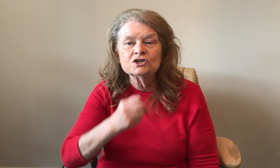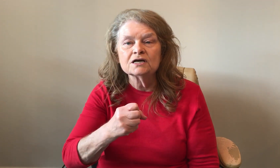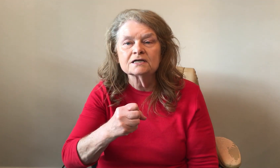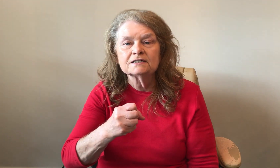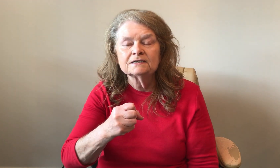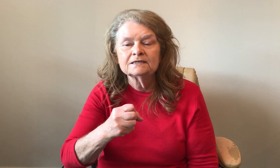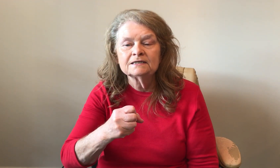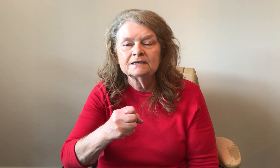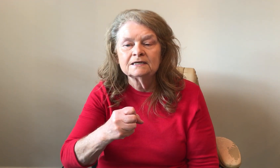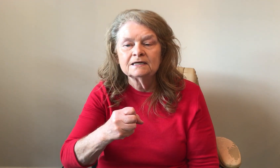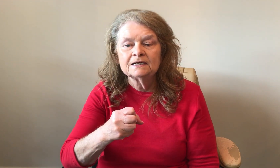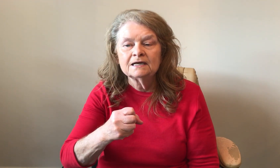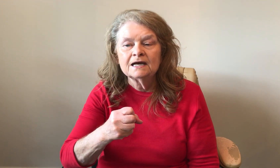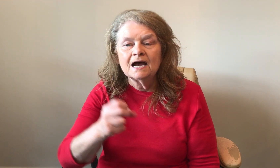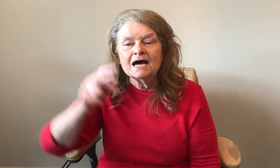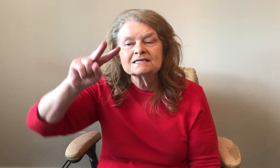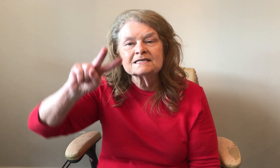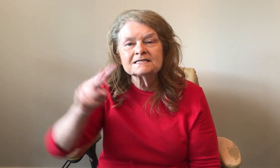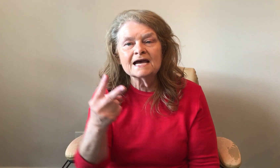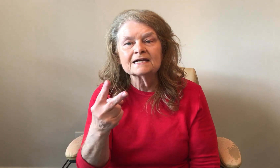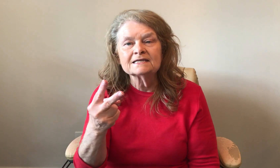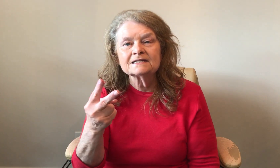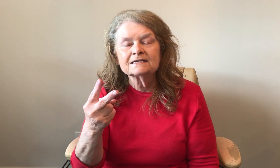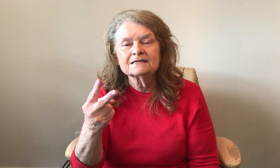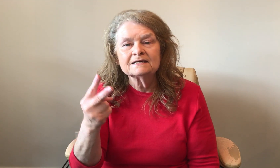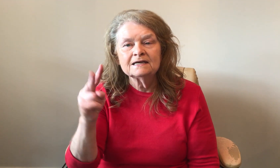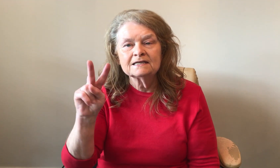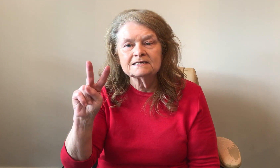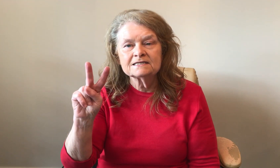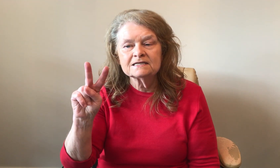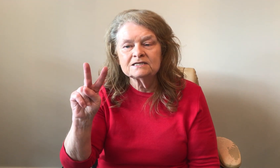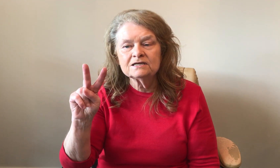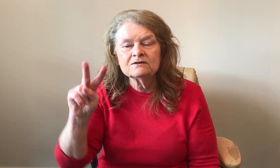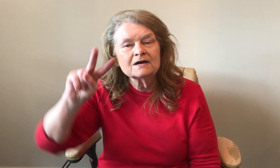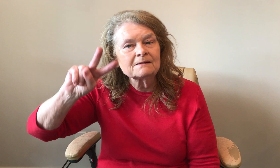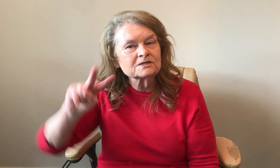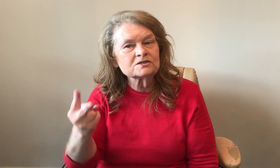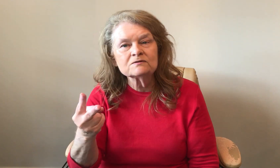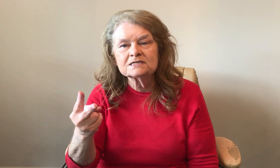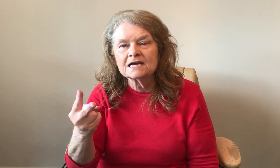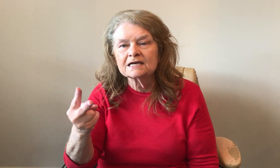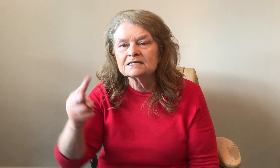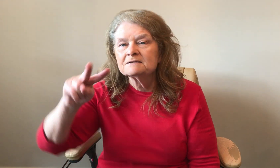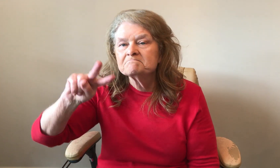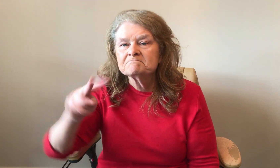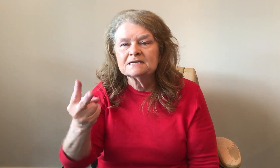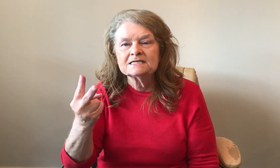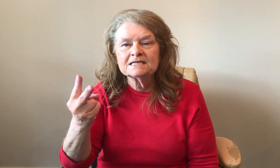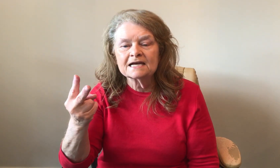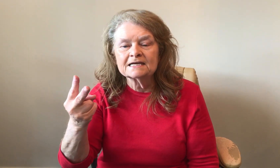took a second. This is a 2, and I'm just doing second. Second.